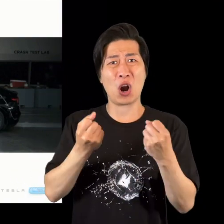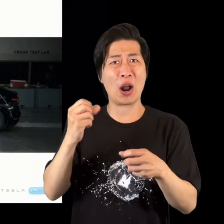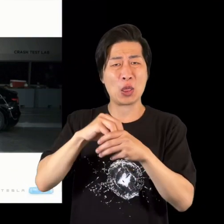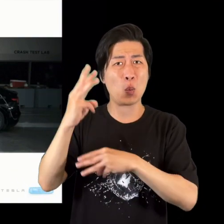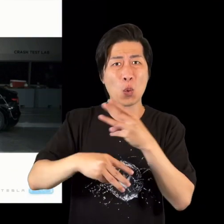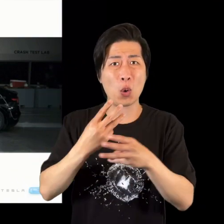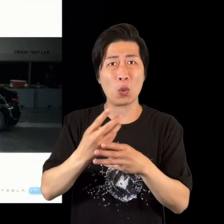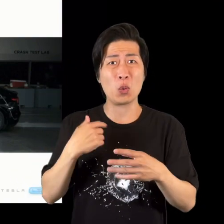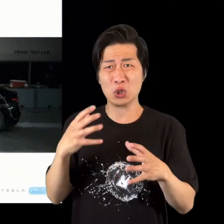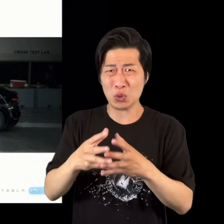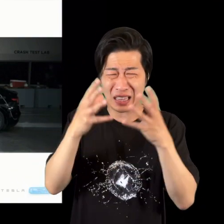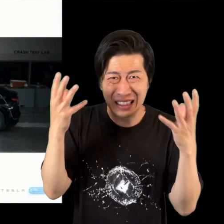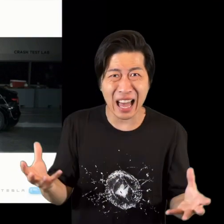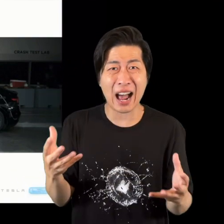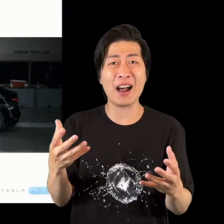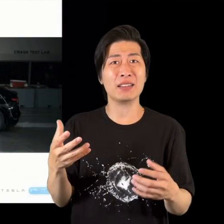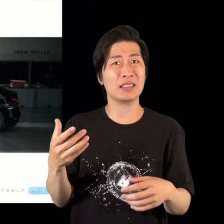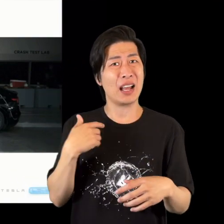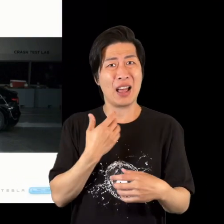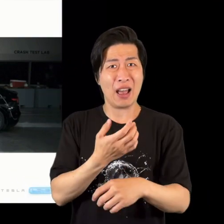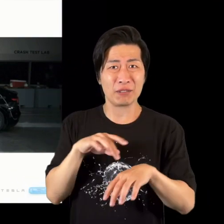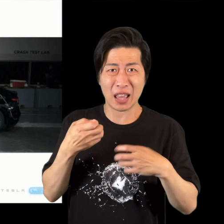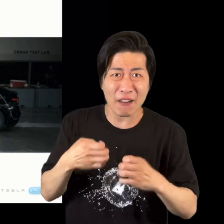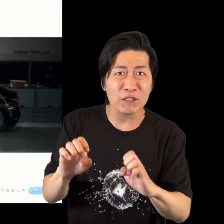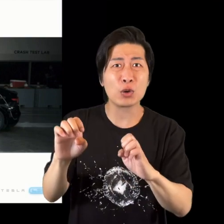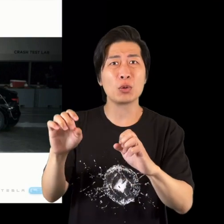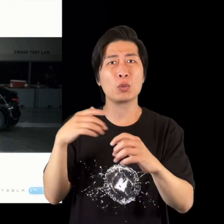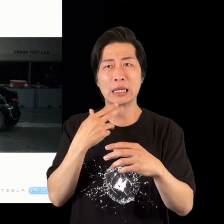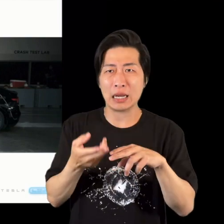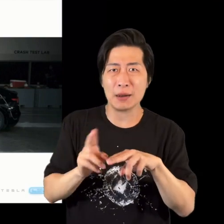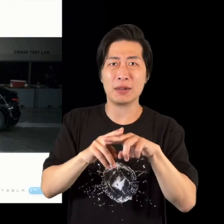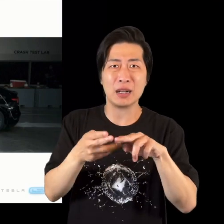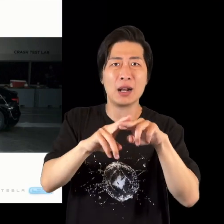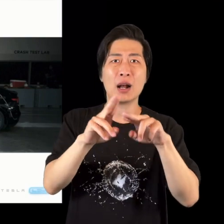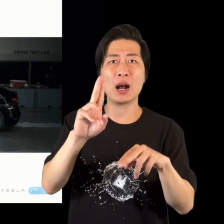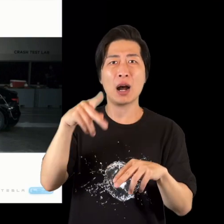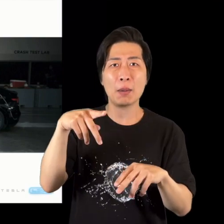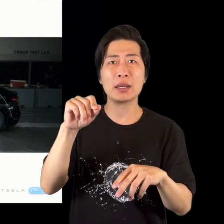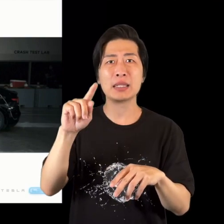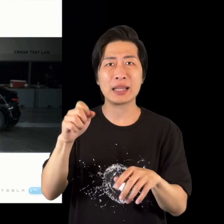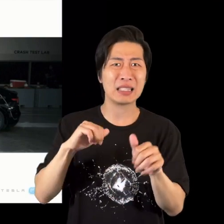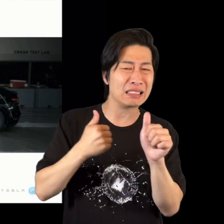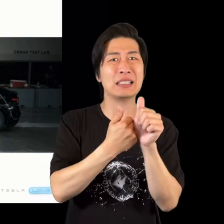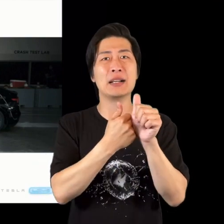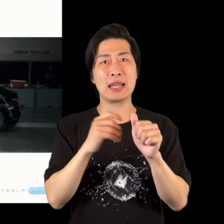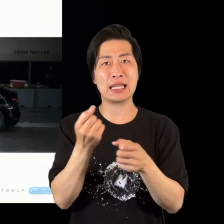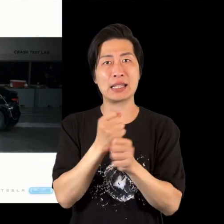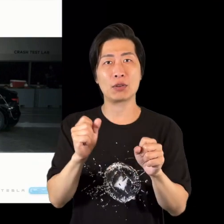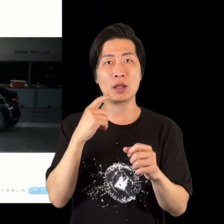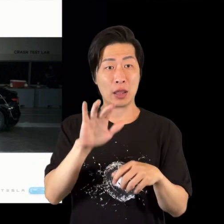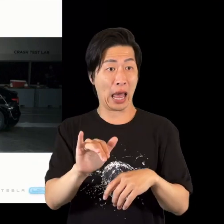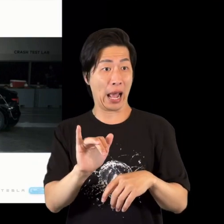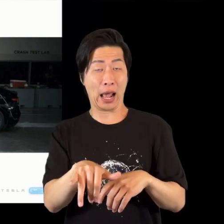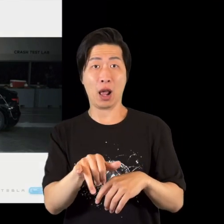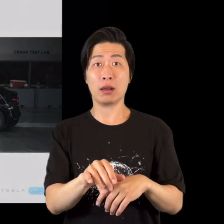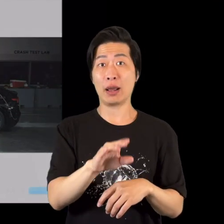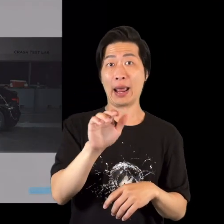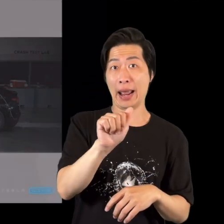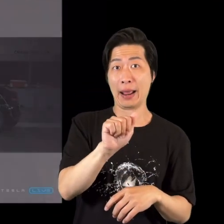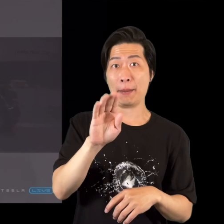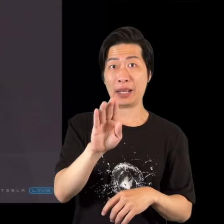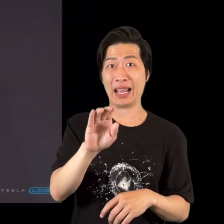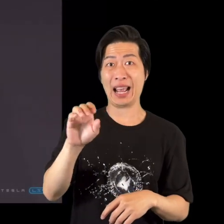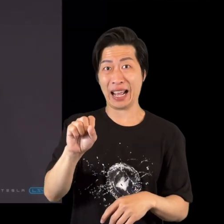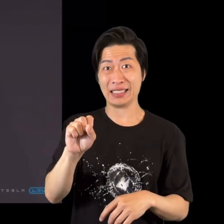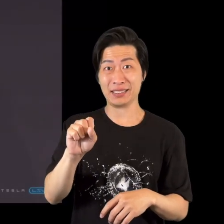safety, and we keep updating the safety. So we keep improving the automatic emergency braking system just with a software